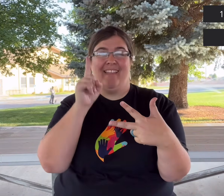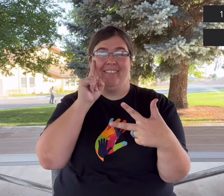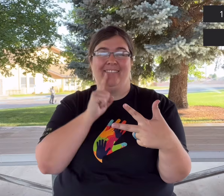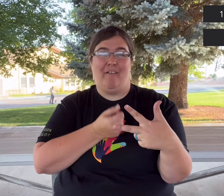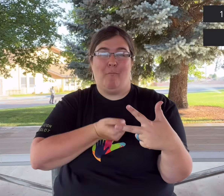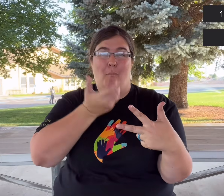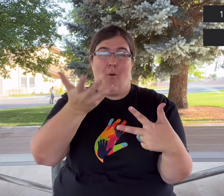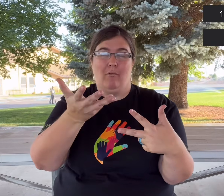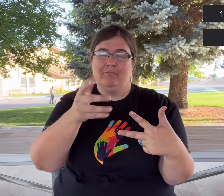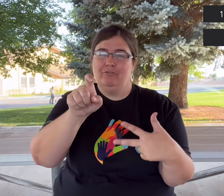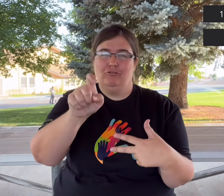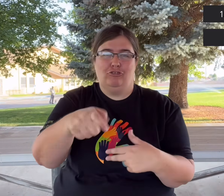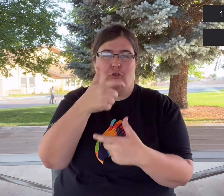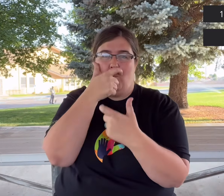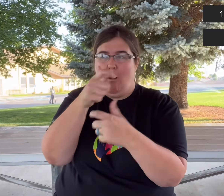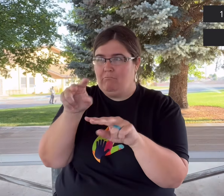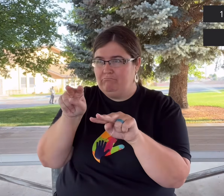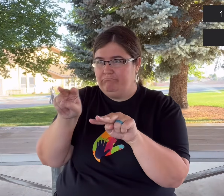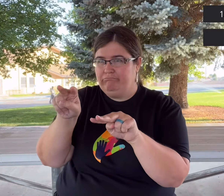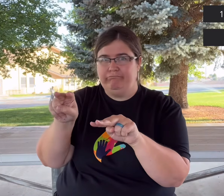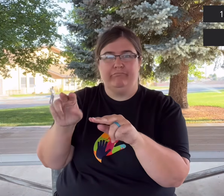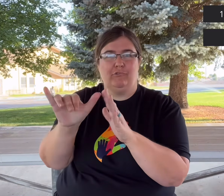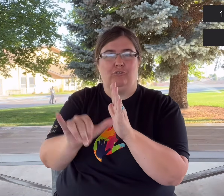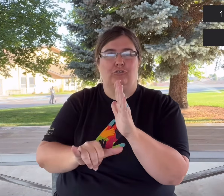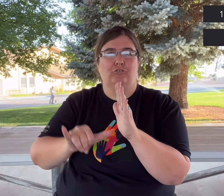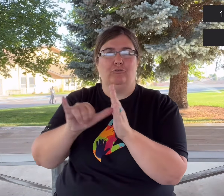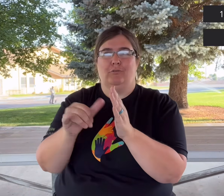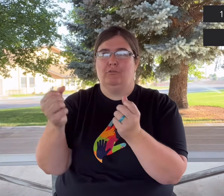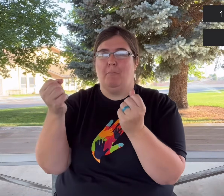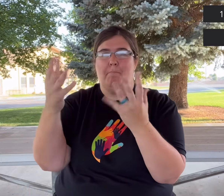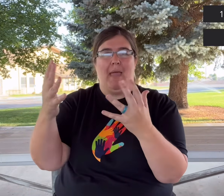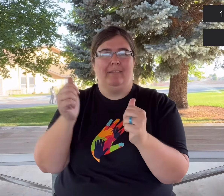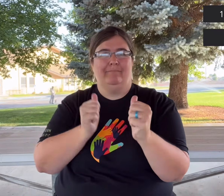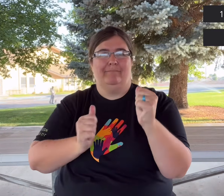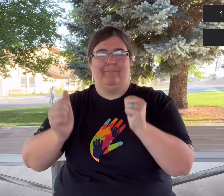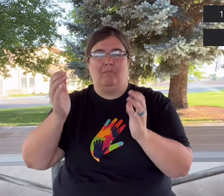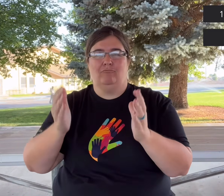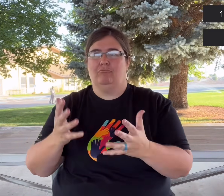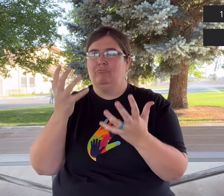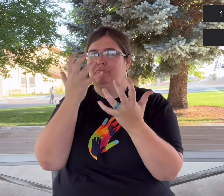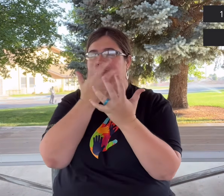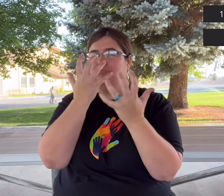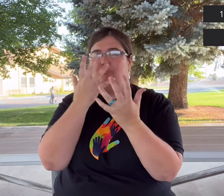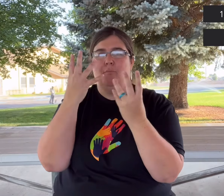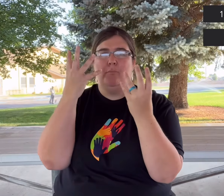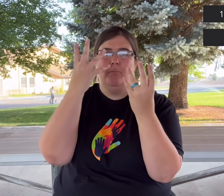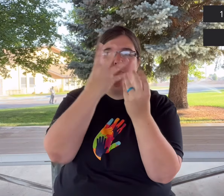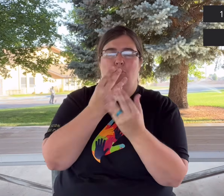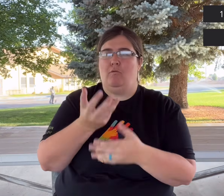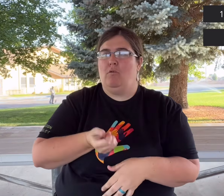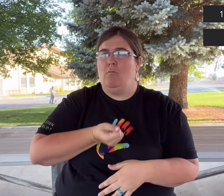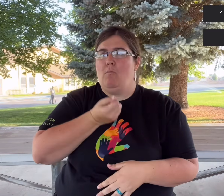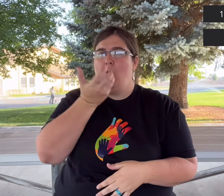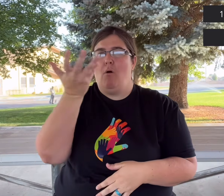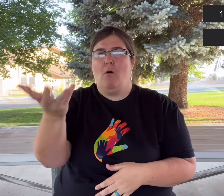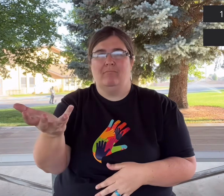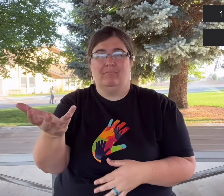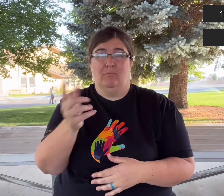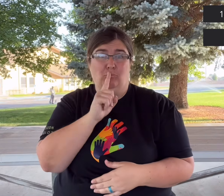You should watch deaf poetry on YouTube because there are so many great artists online that create these beautiful works of art. It's